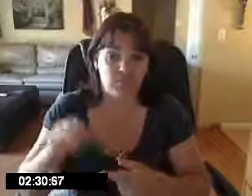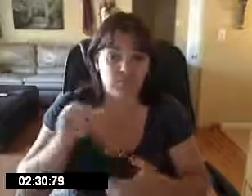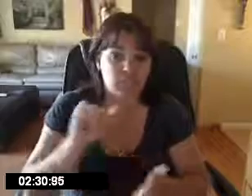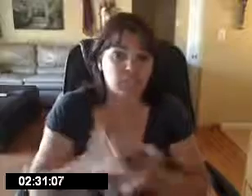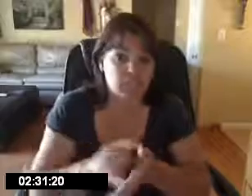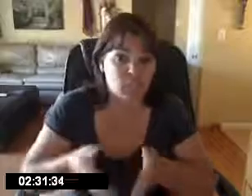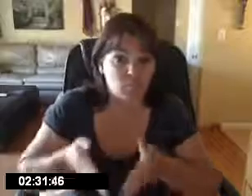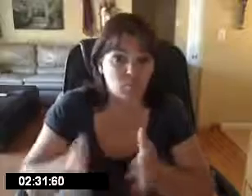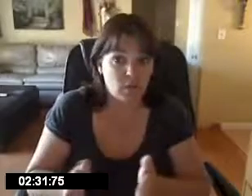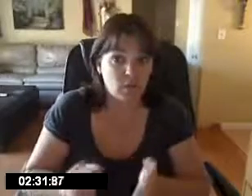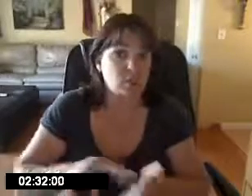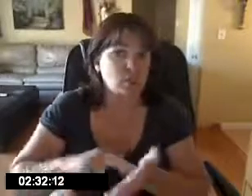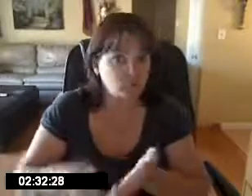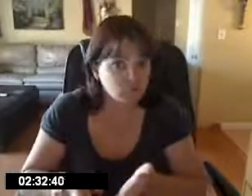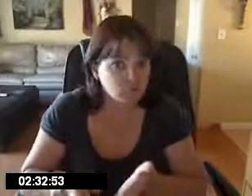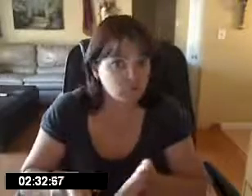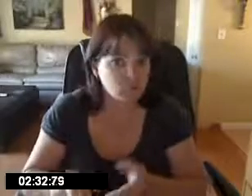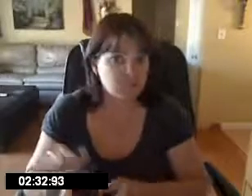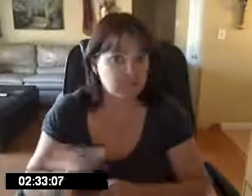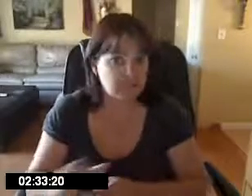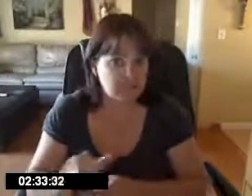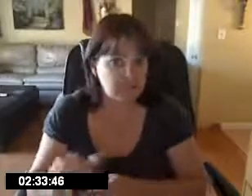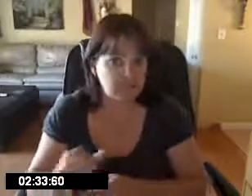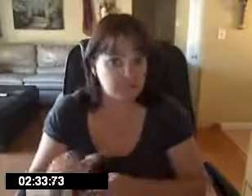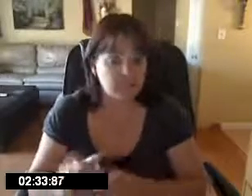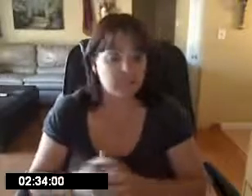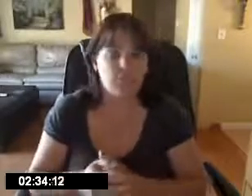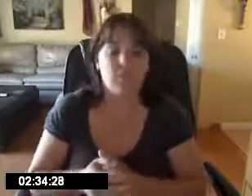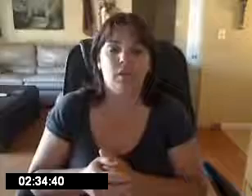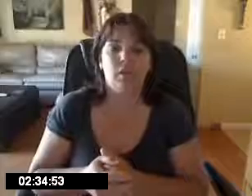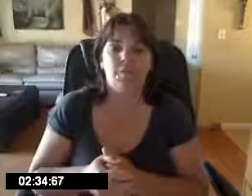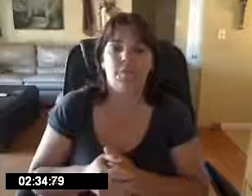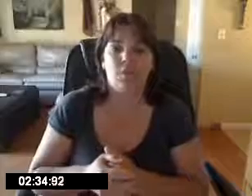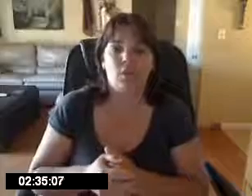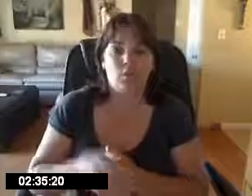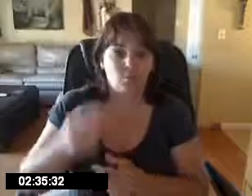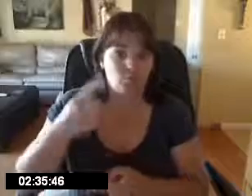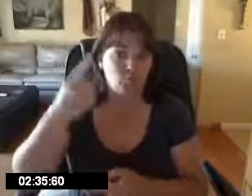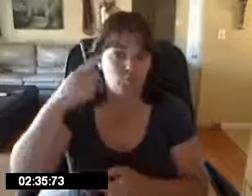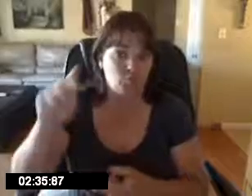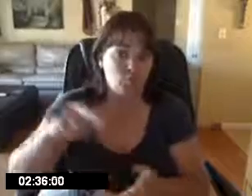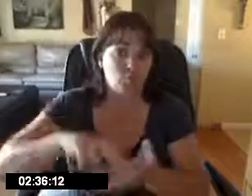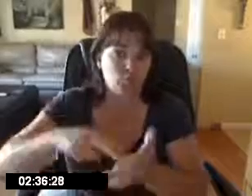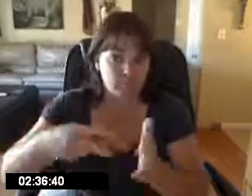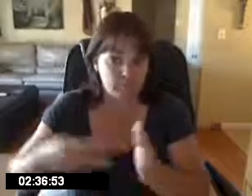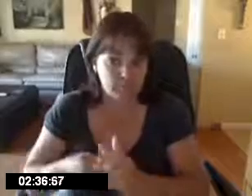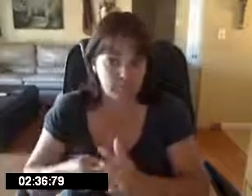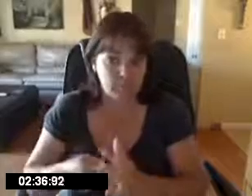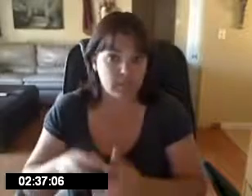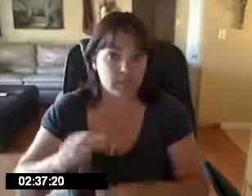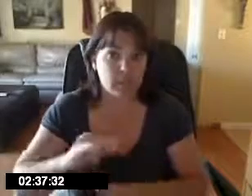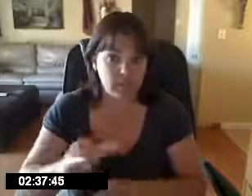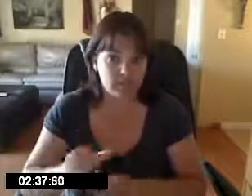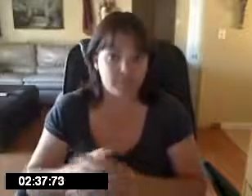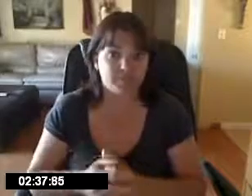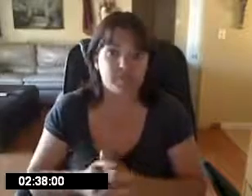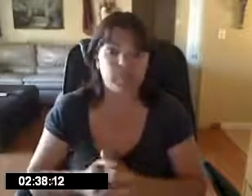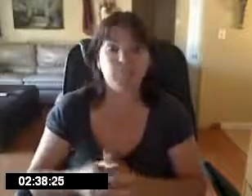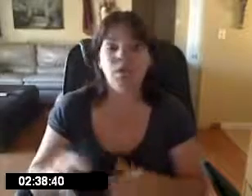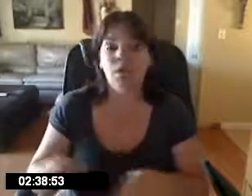which it's being delivered, the message. Okay? So you're also going to be you need to understand